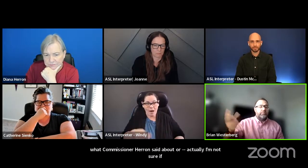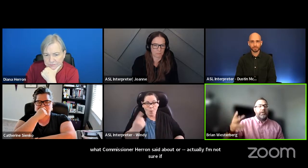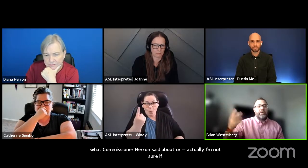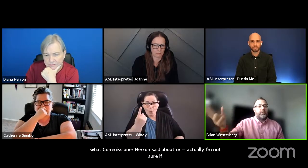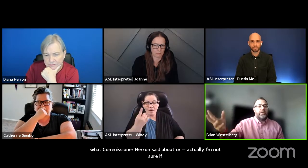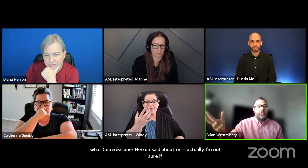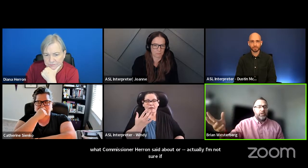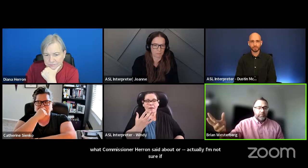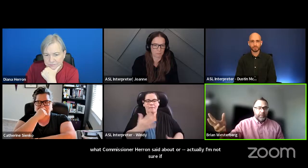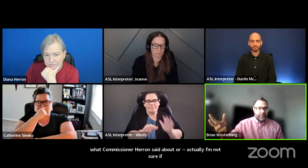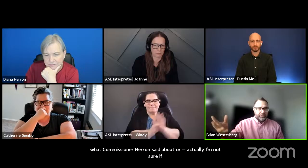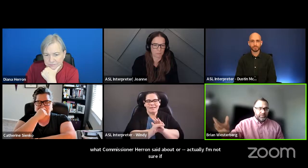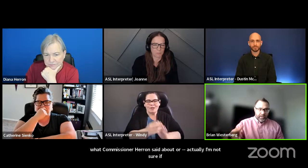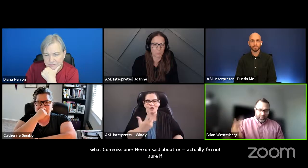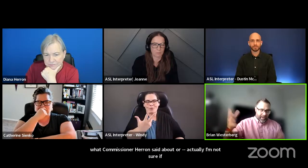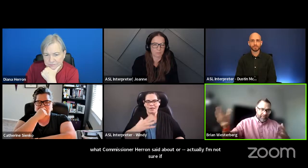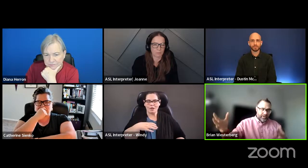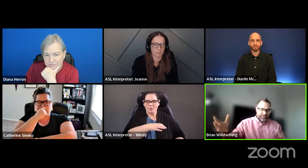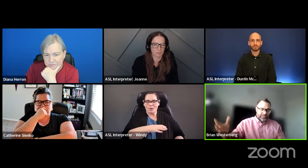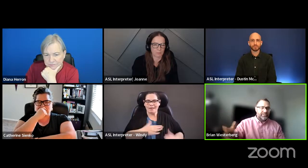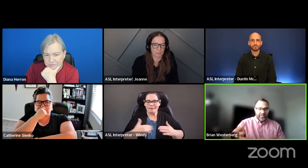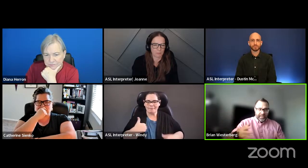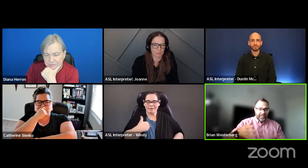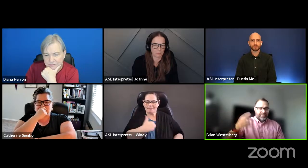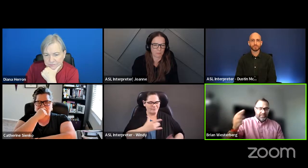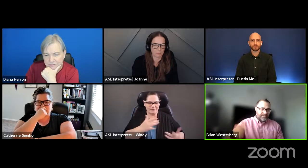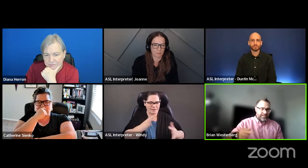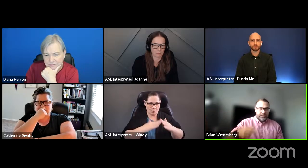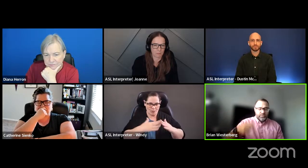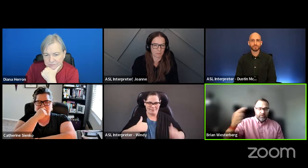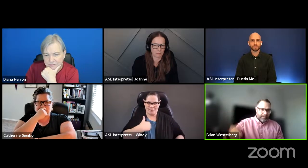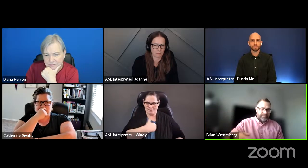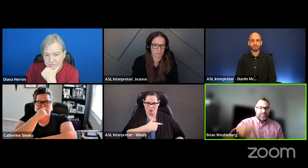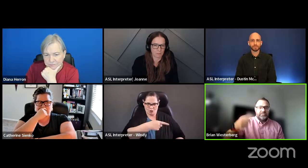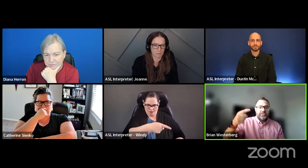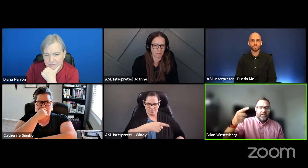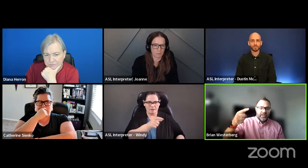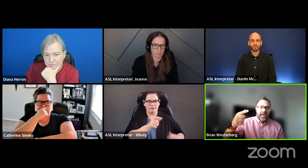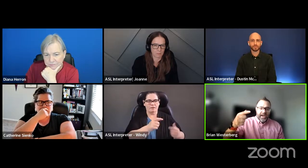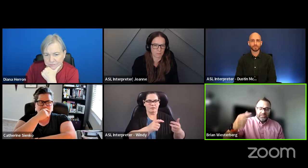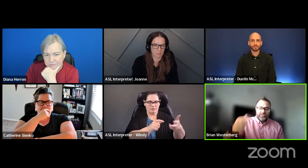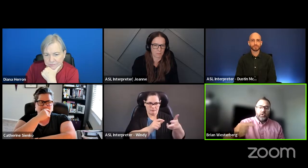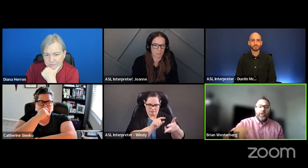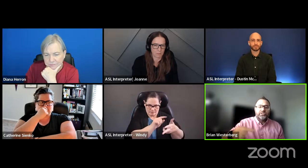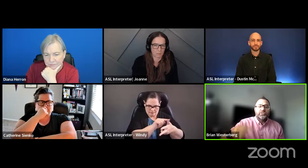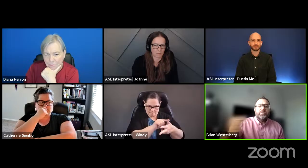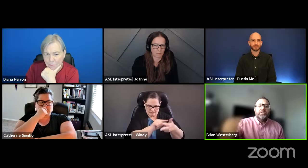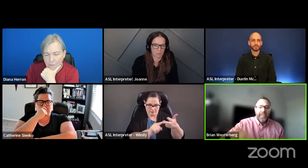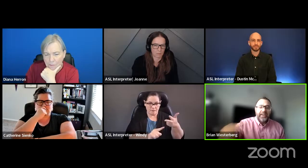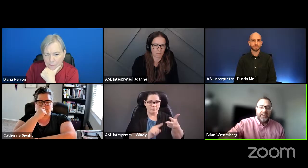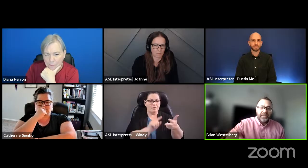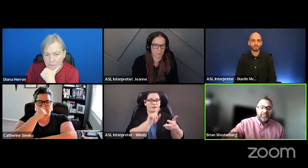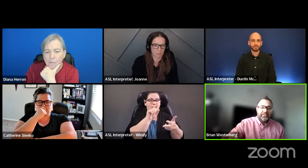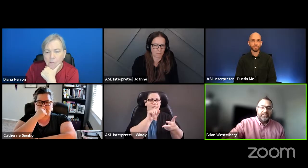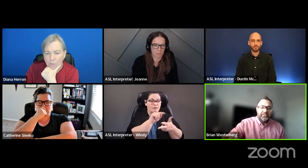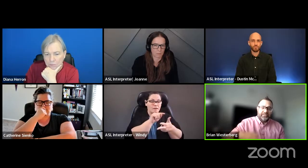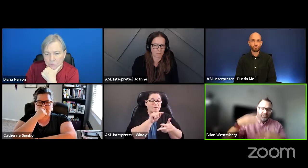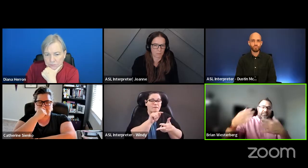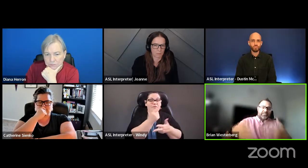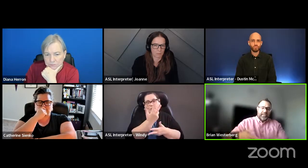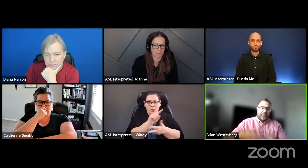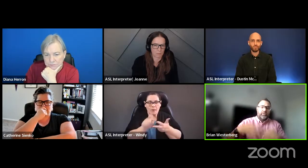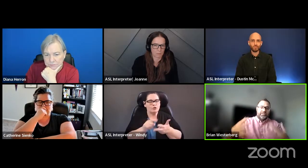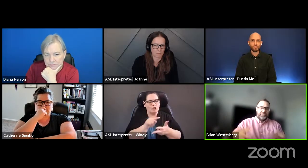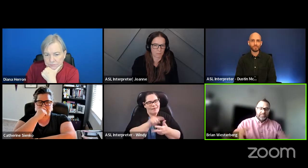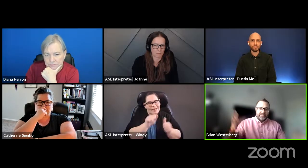those, you'd pick 3 community members and they have questions and they get to each one of them gets to each ask their question to each candidate, right? So